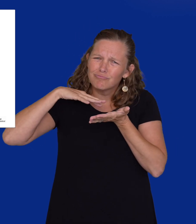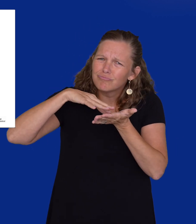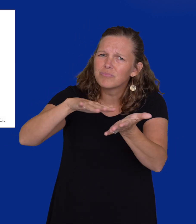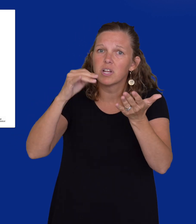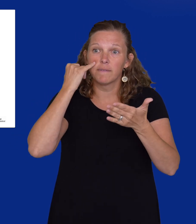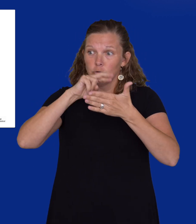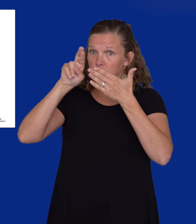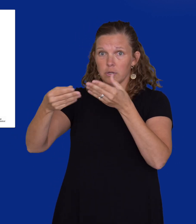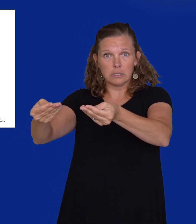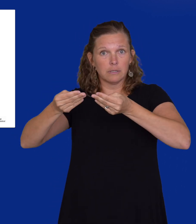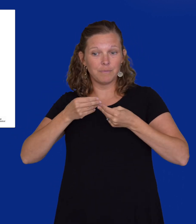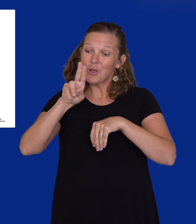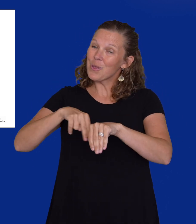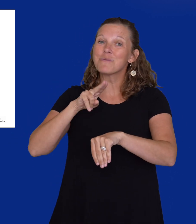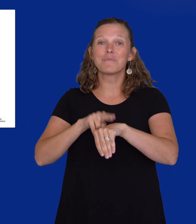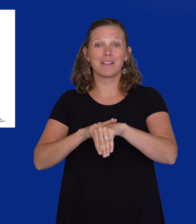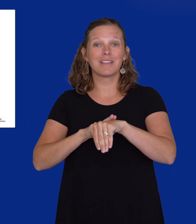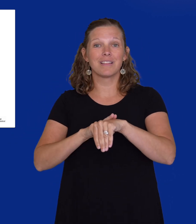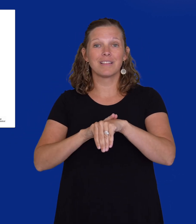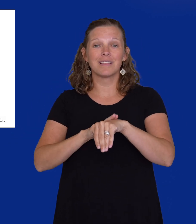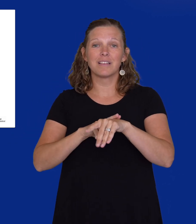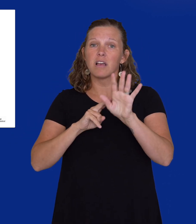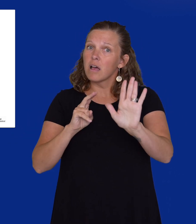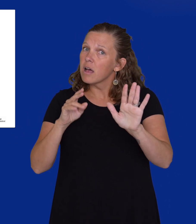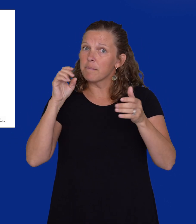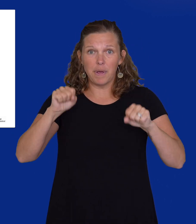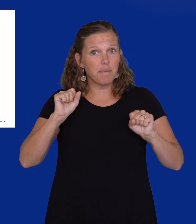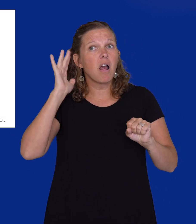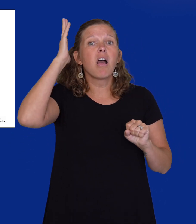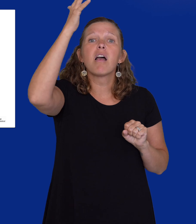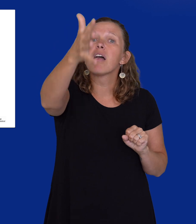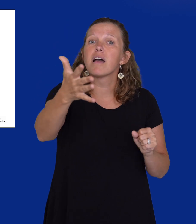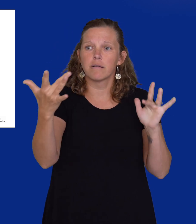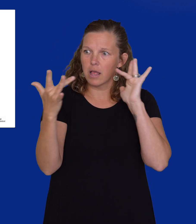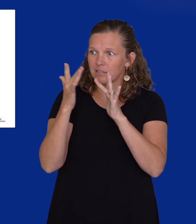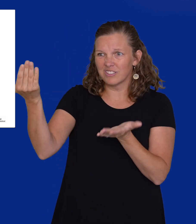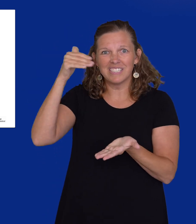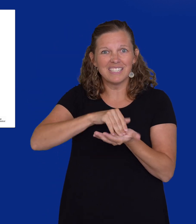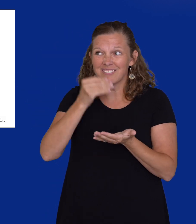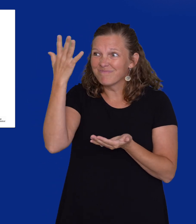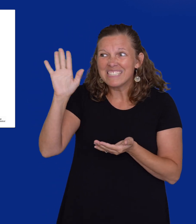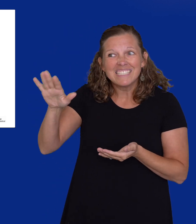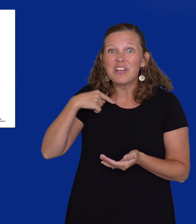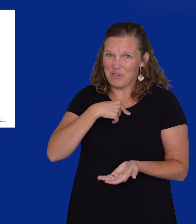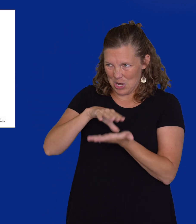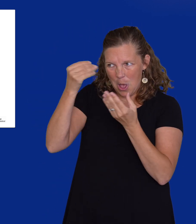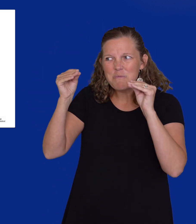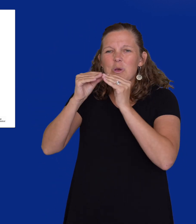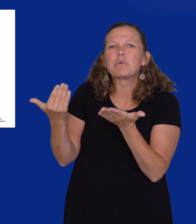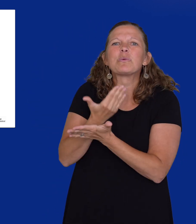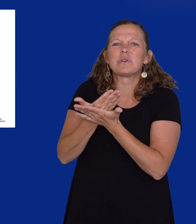So if you receive a normal result now, it is possible that we will contact you in the future with an